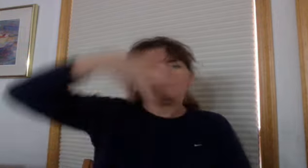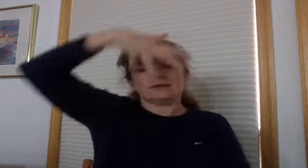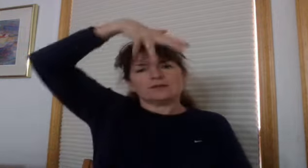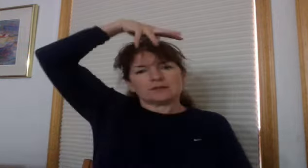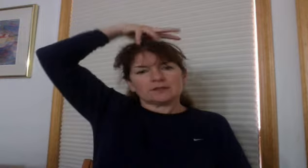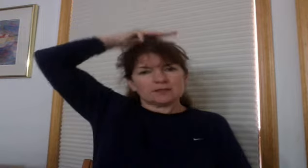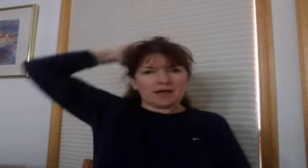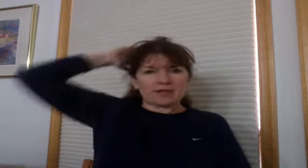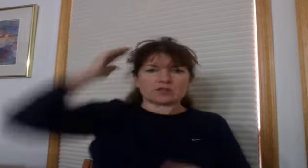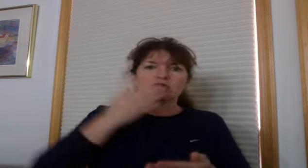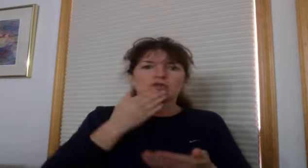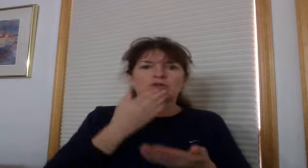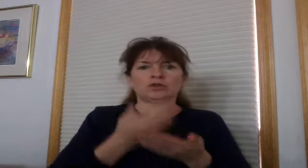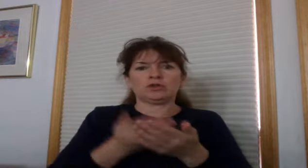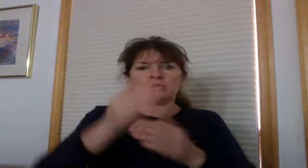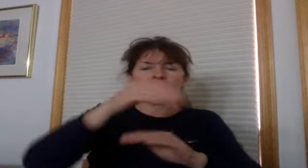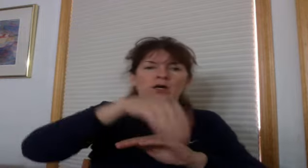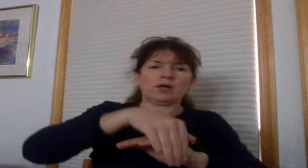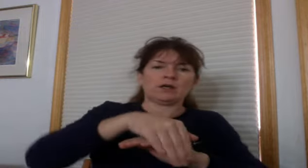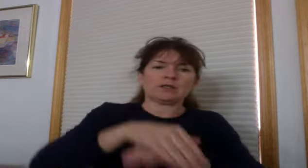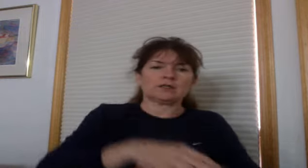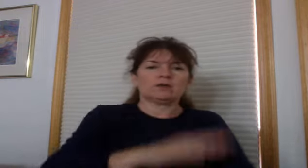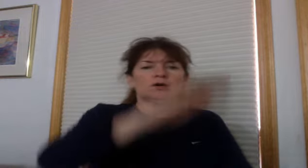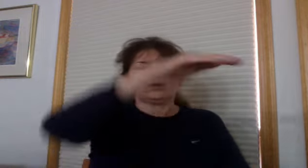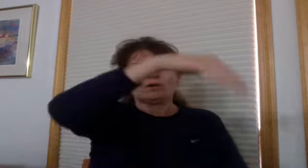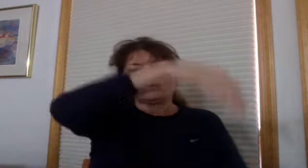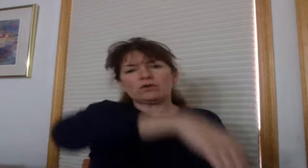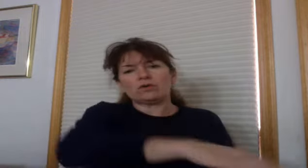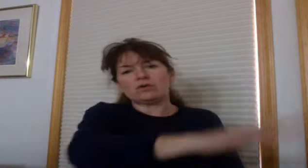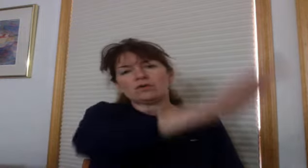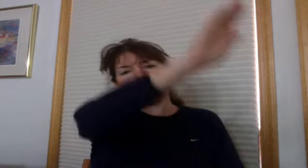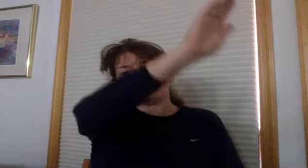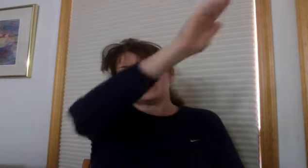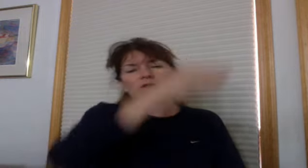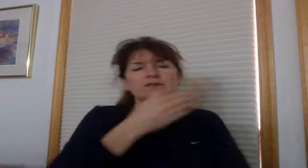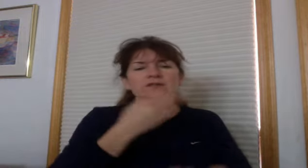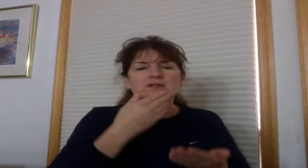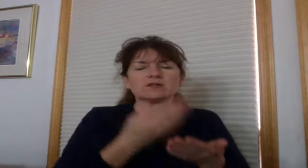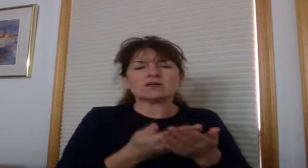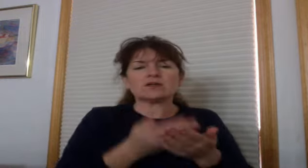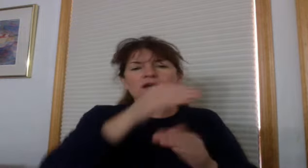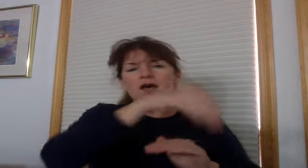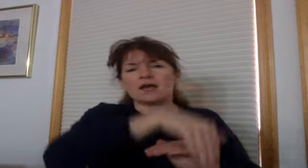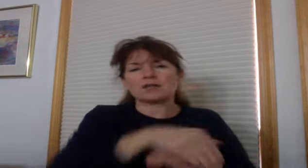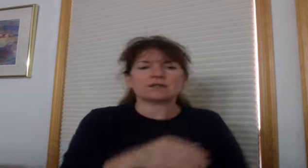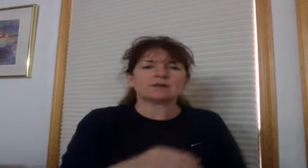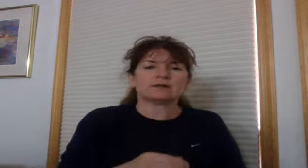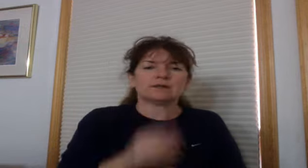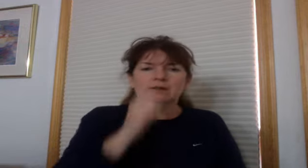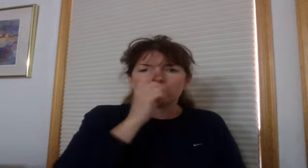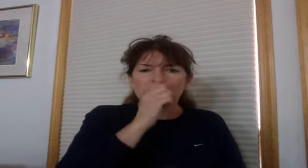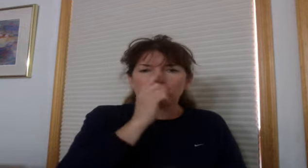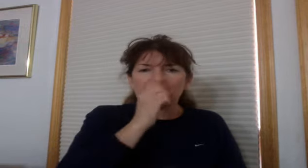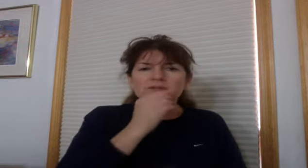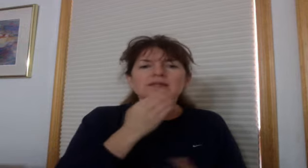The lion says, good night. The elephant says, good night. The mouse says,